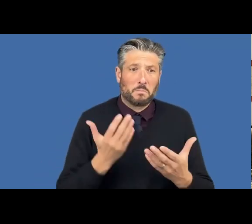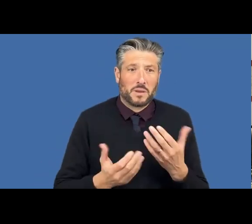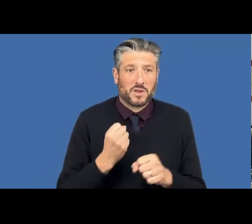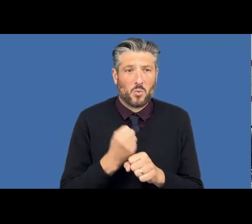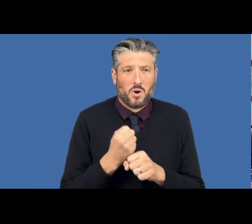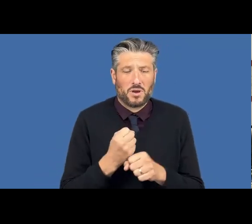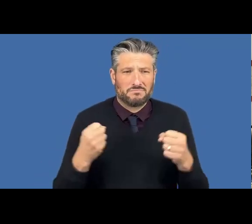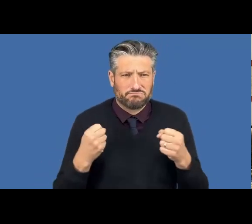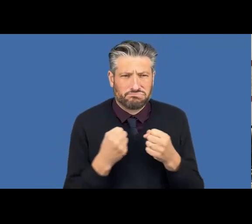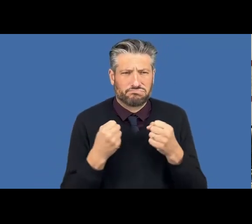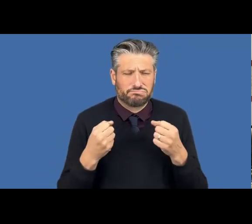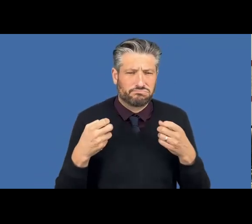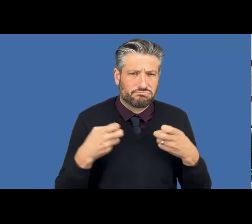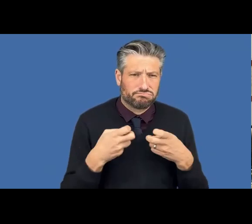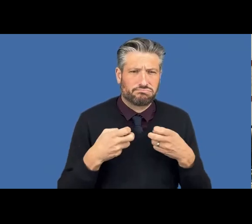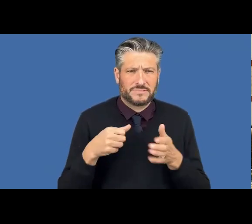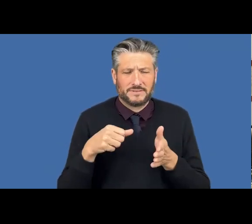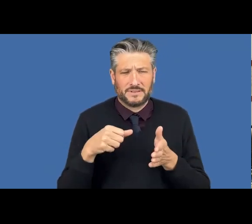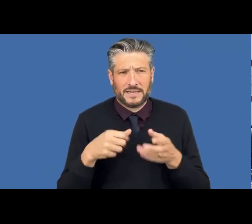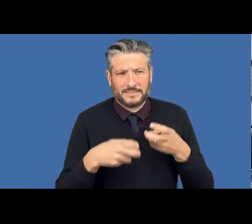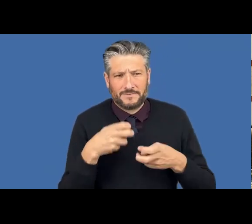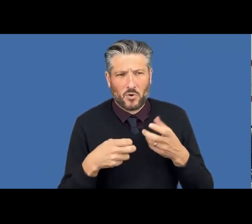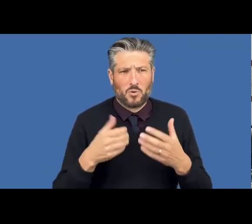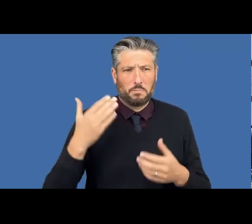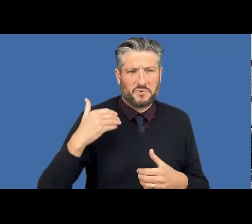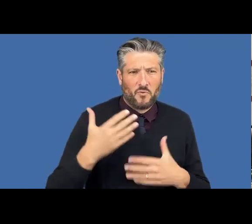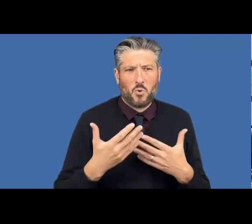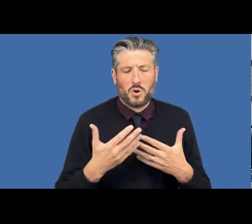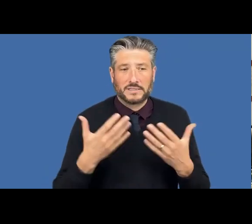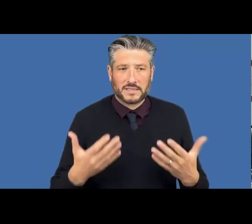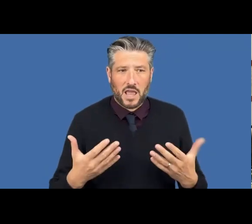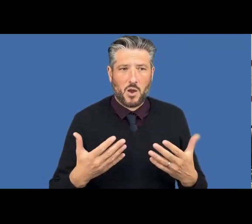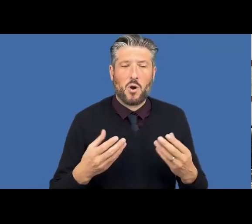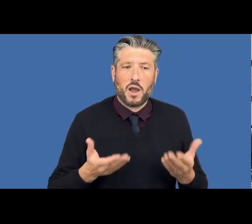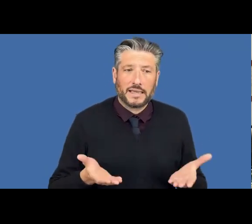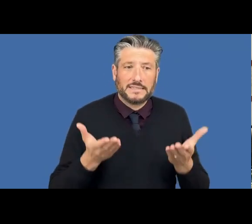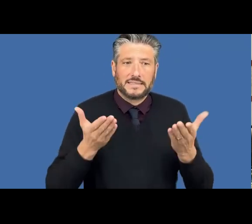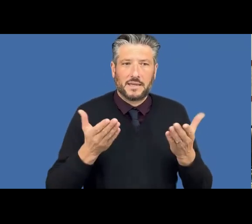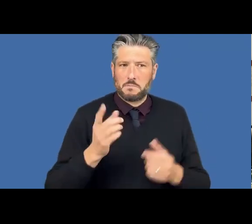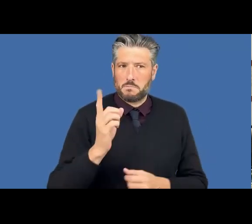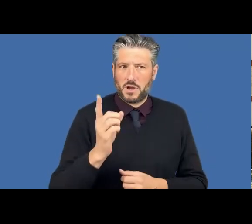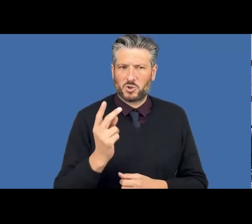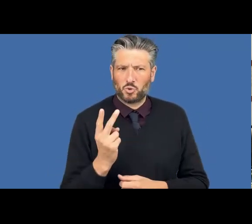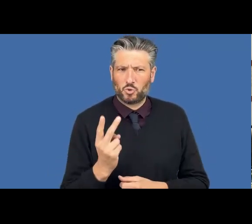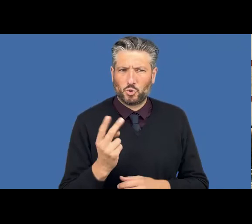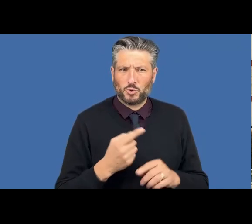challenges. At the same time, we don't want to create a sort of two-tier working system where